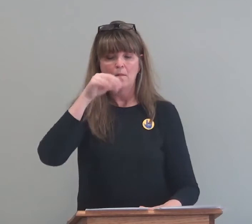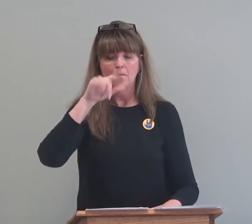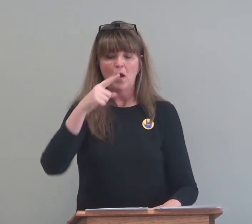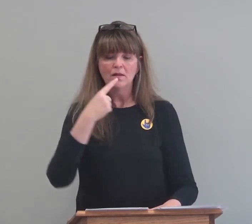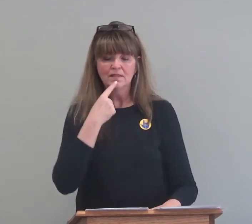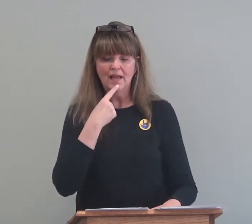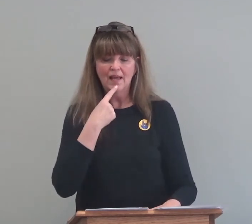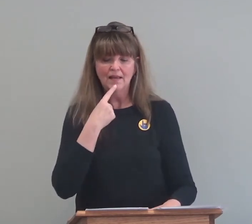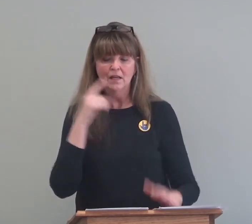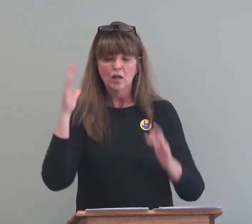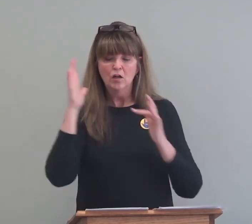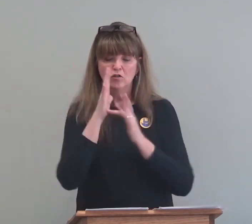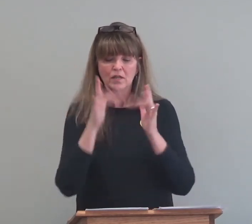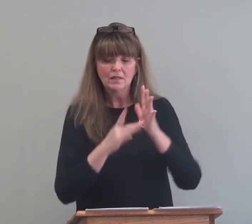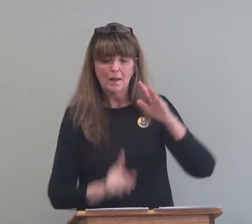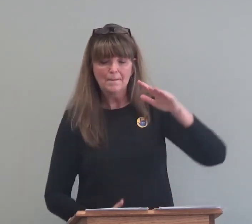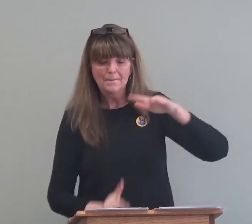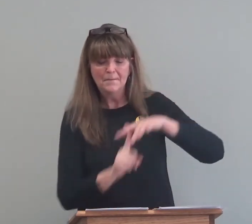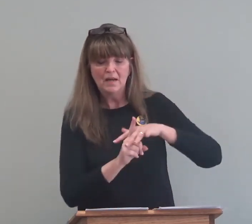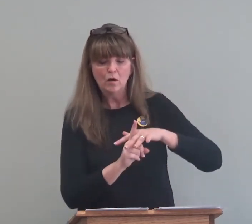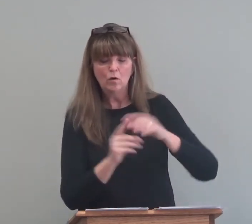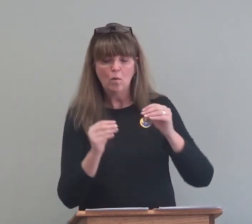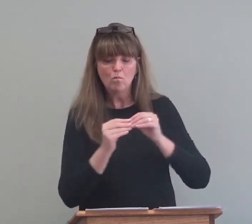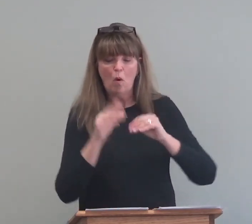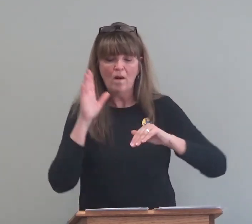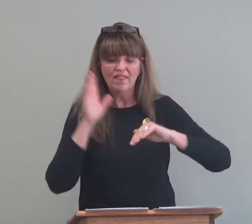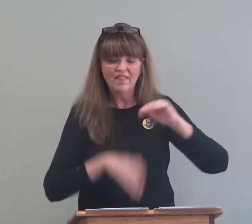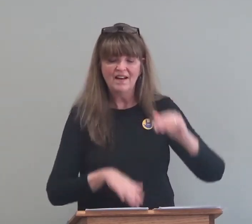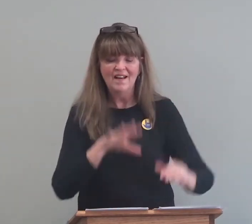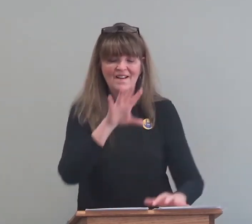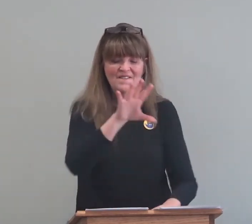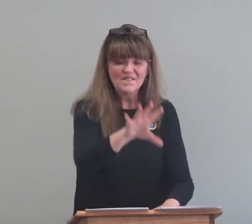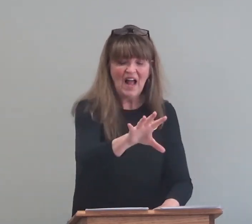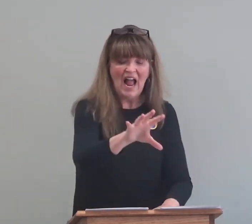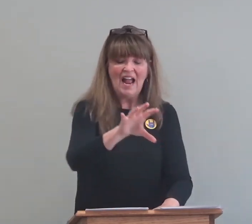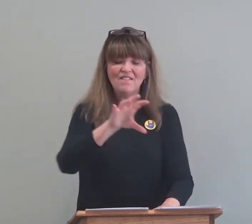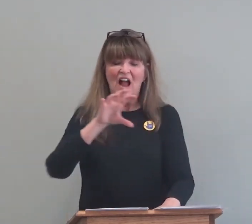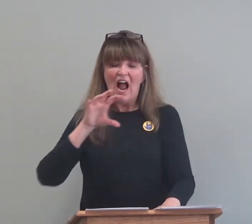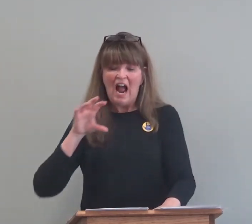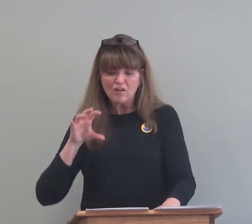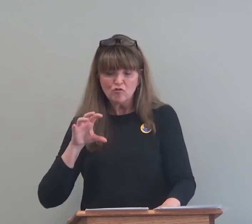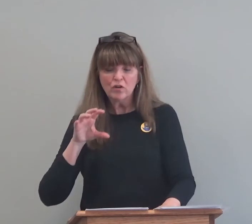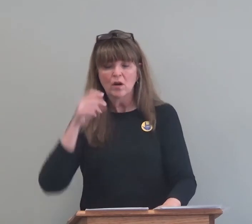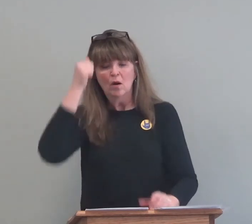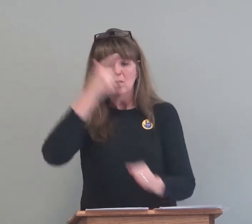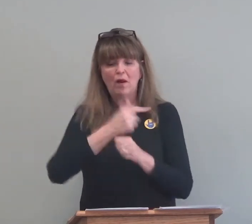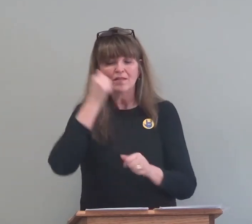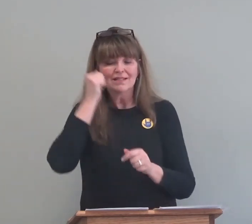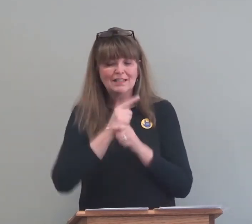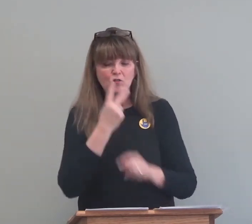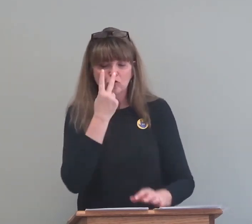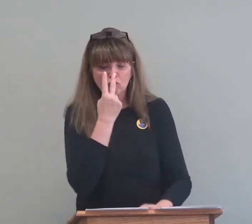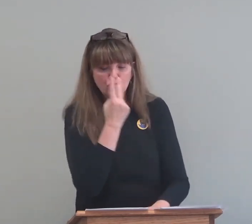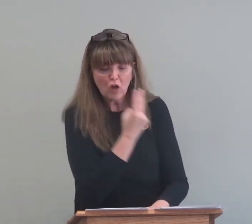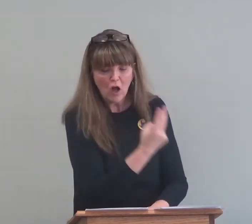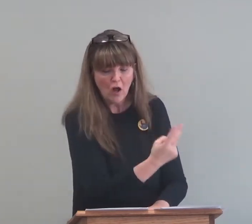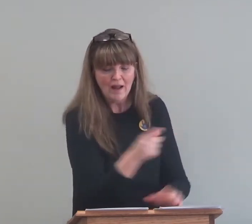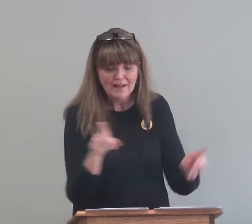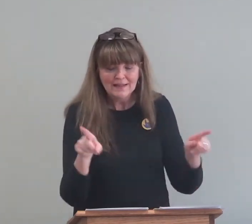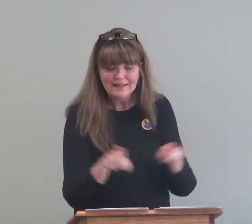verse 3 through 8, Paul says, Jesus appeared more than 500 more